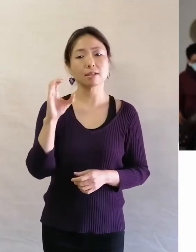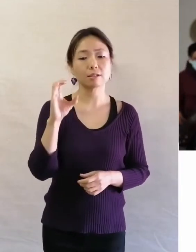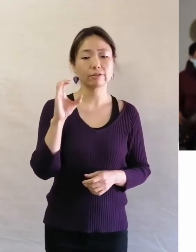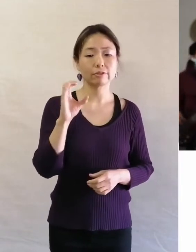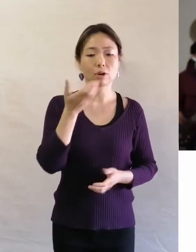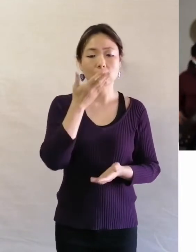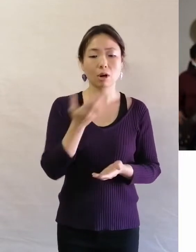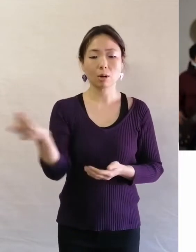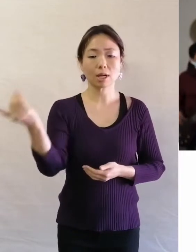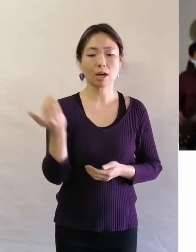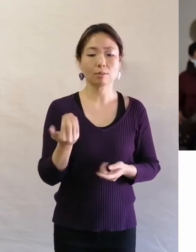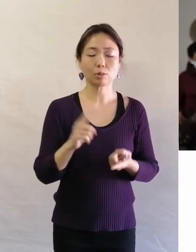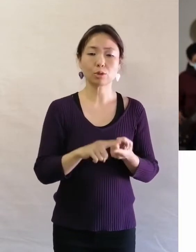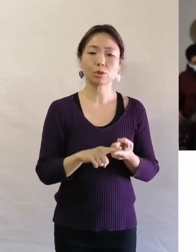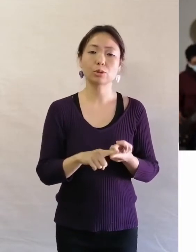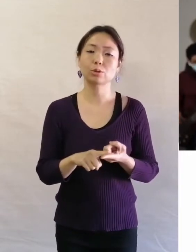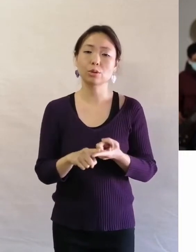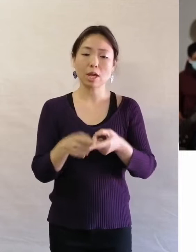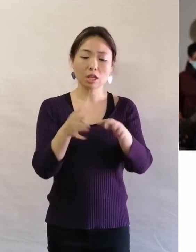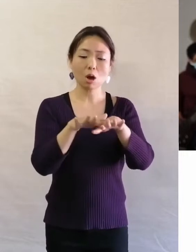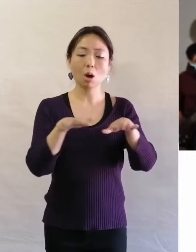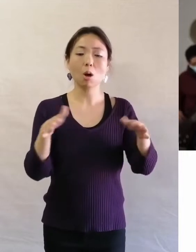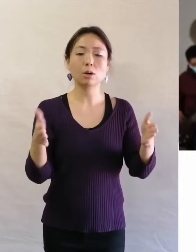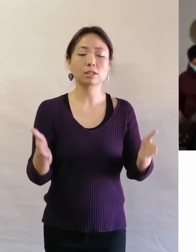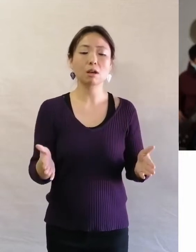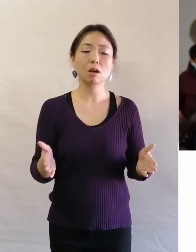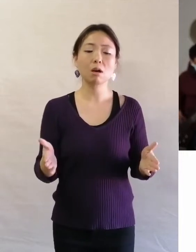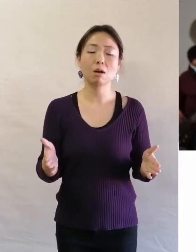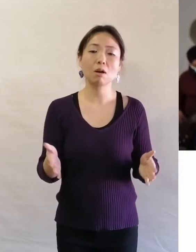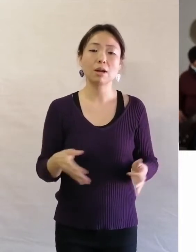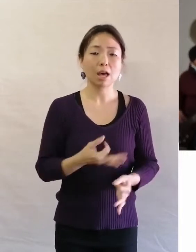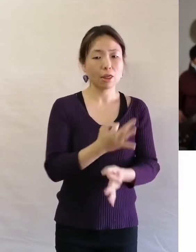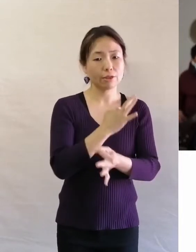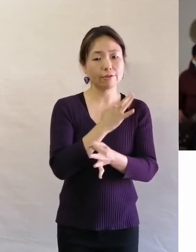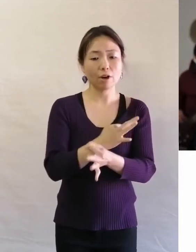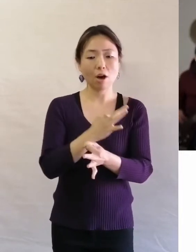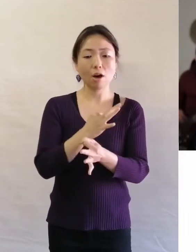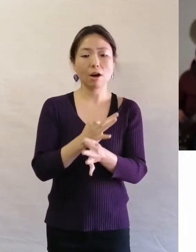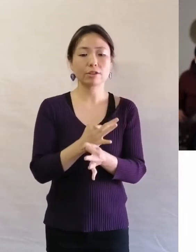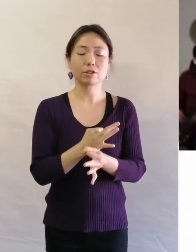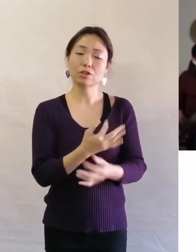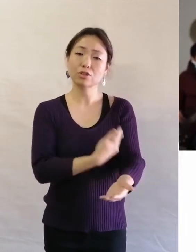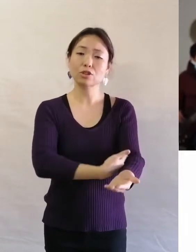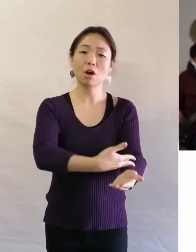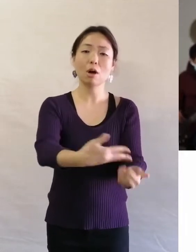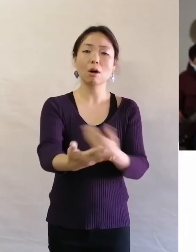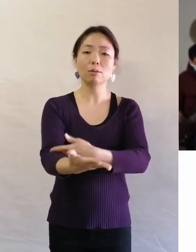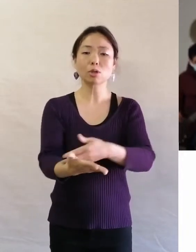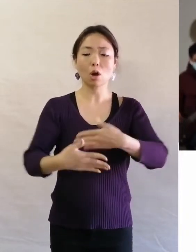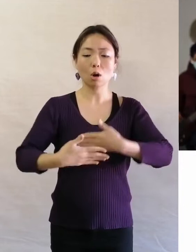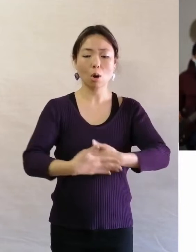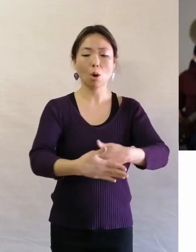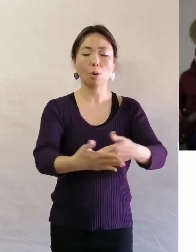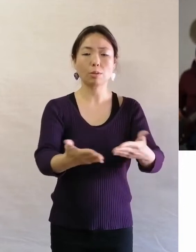Christ. Oh, come to the altar. The Father's